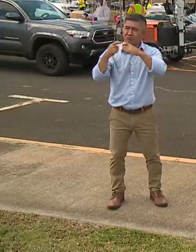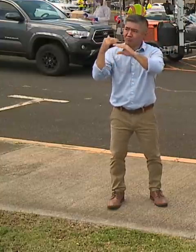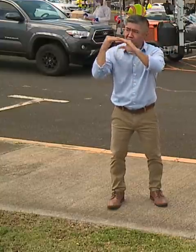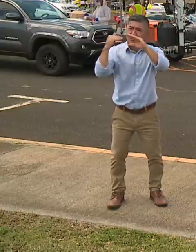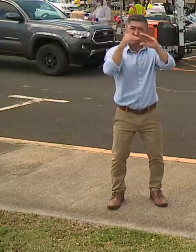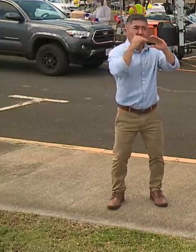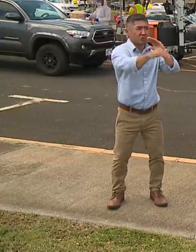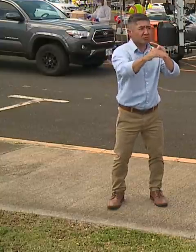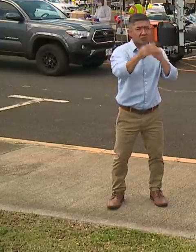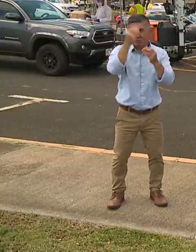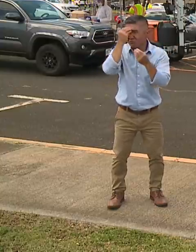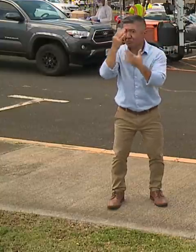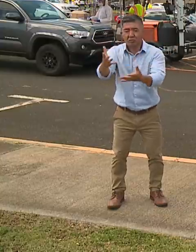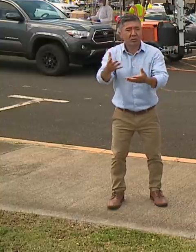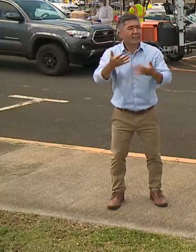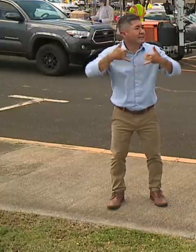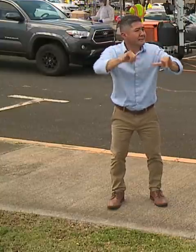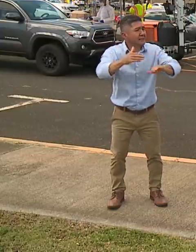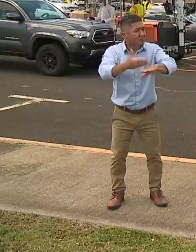works. And as we go, we'll improve on it.